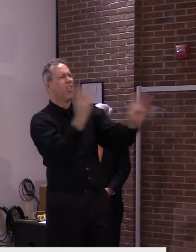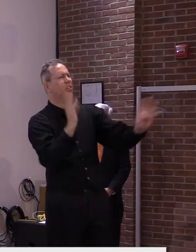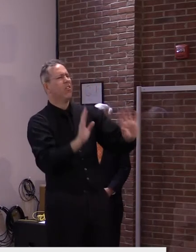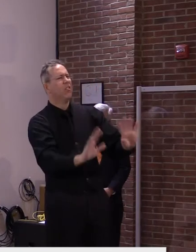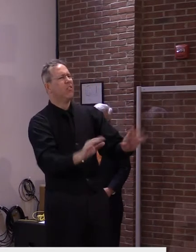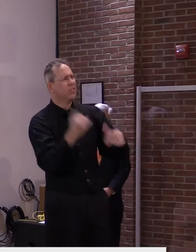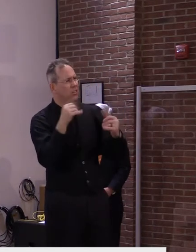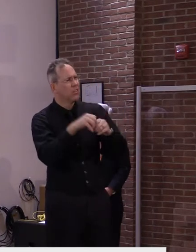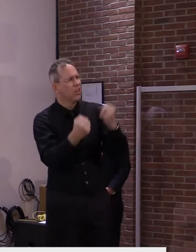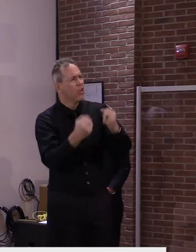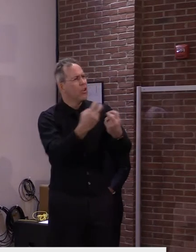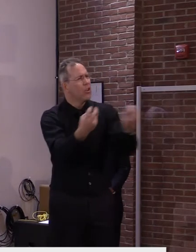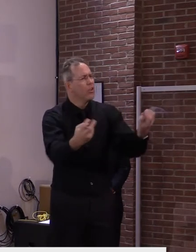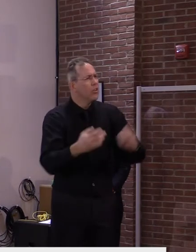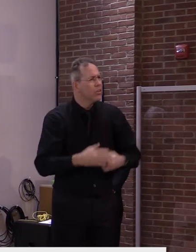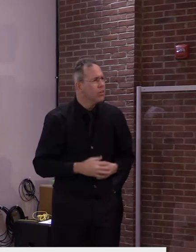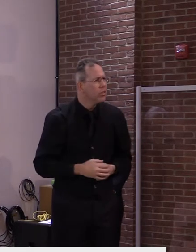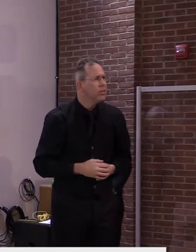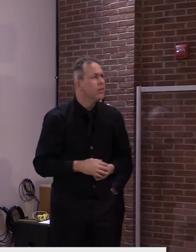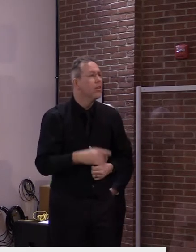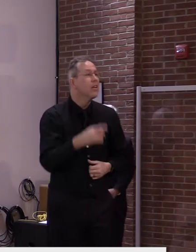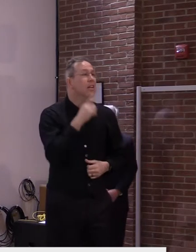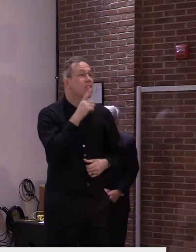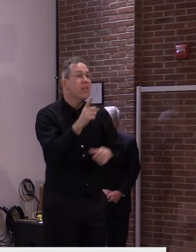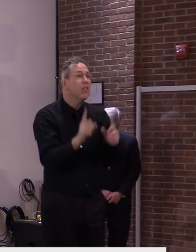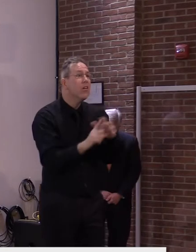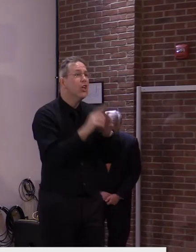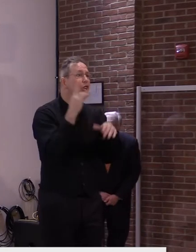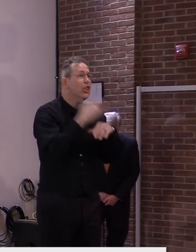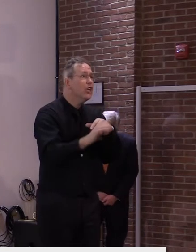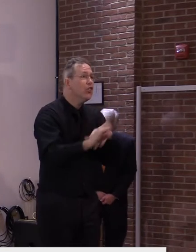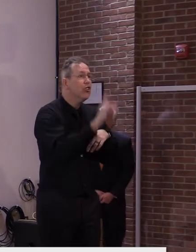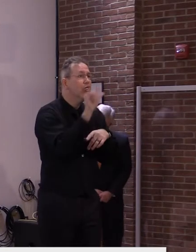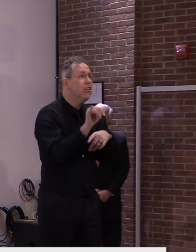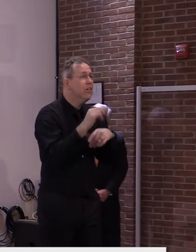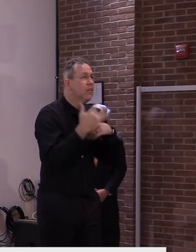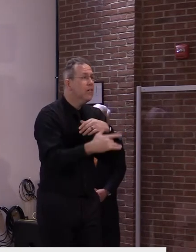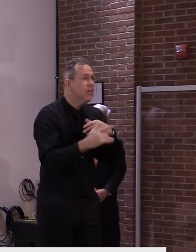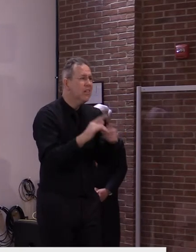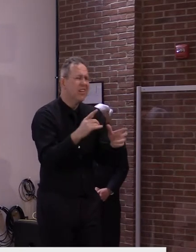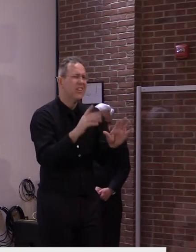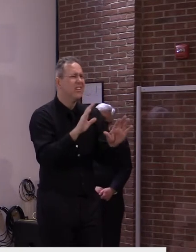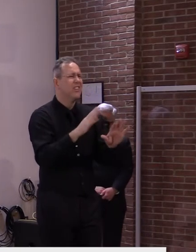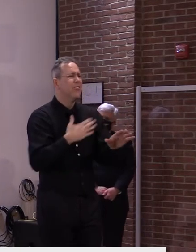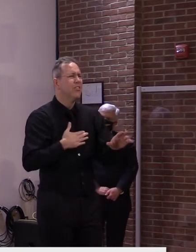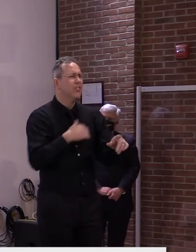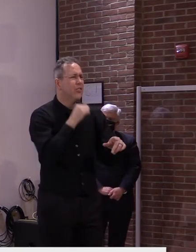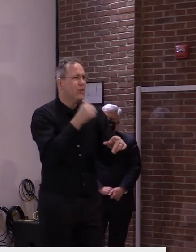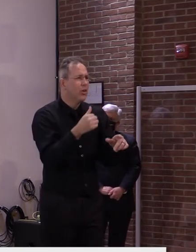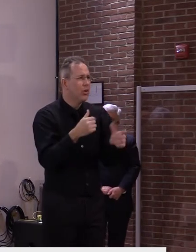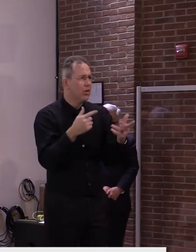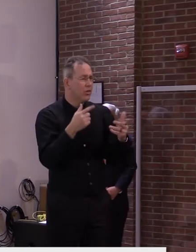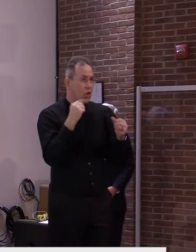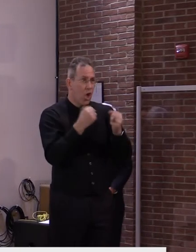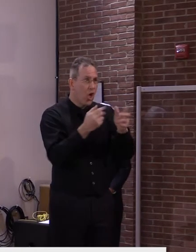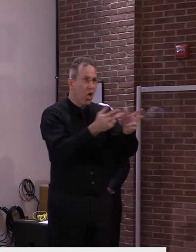15 minutes of your appointment, as opposed to some of those lines we see in places like Florida where it's